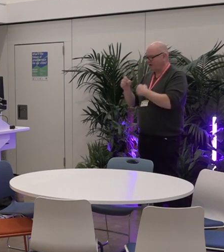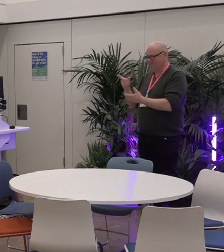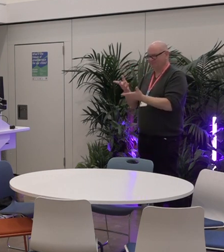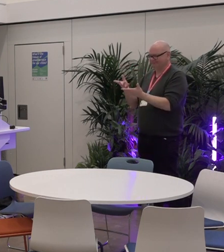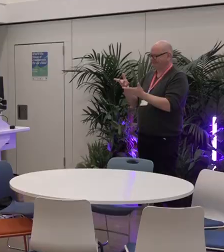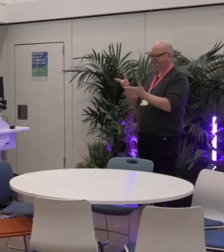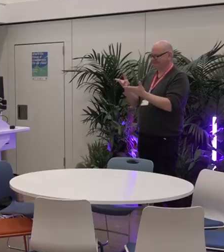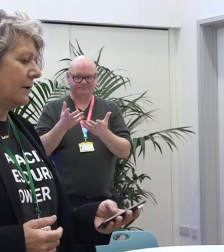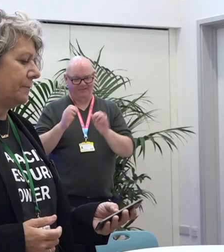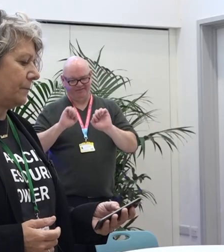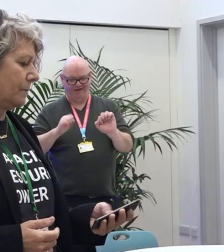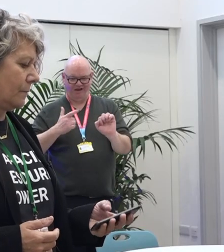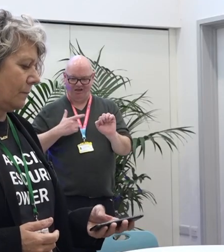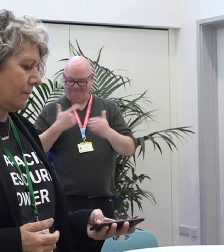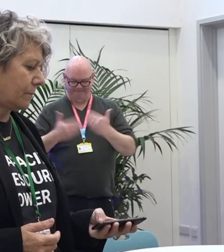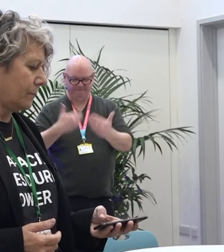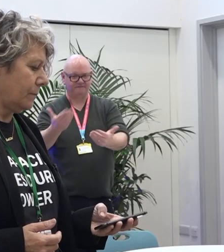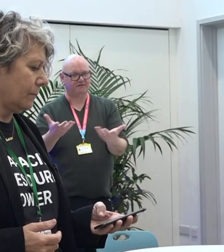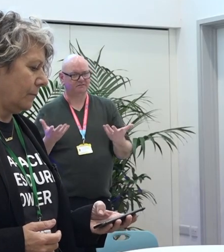whole sector.